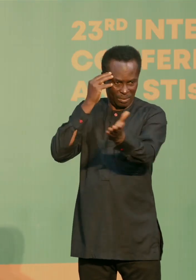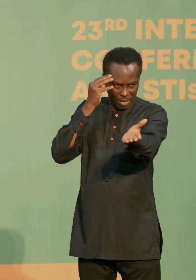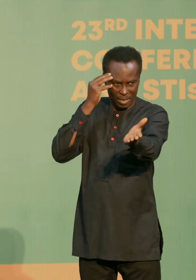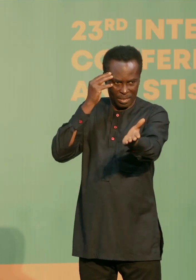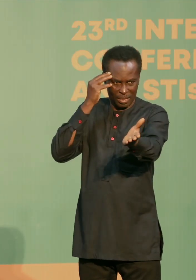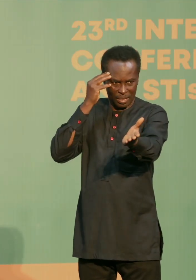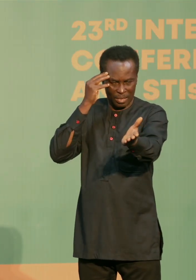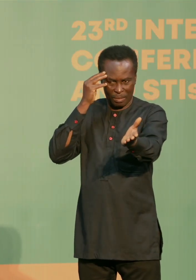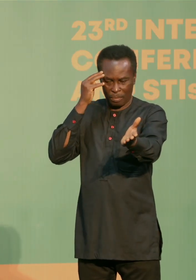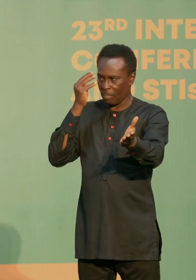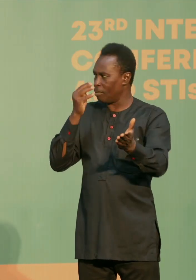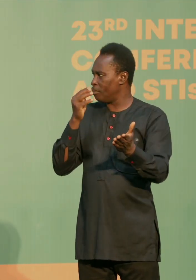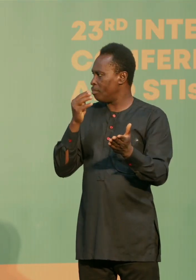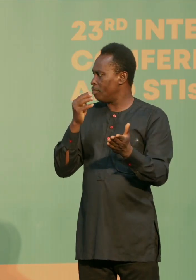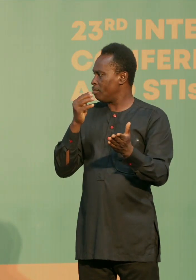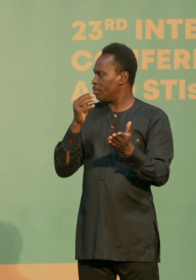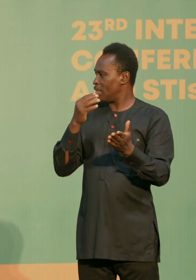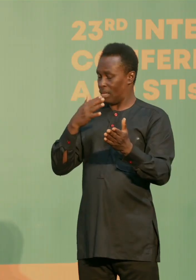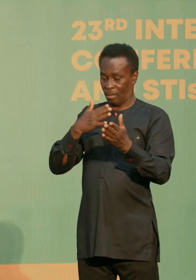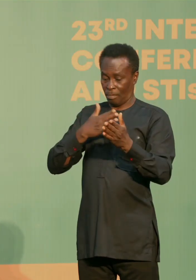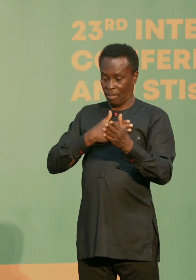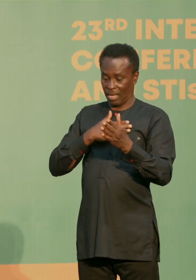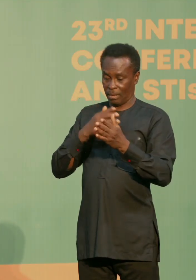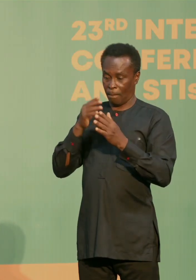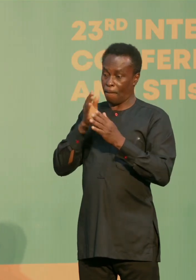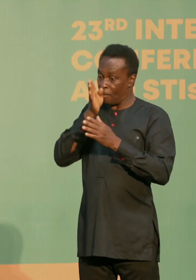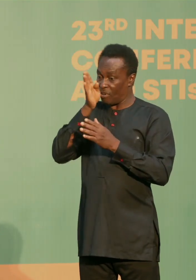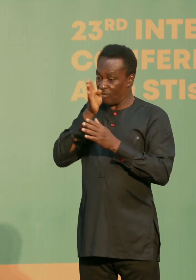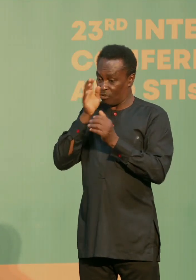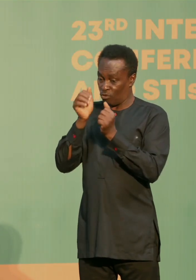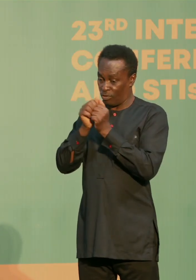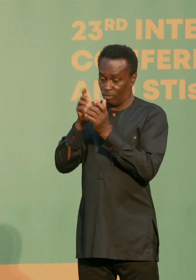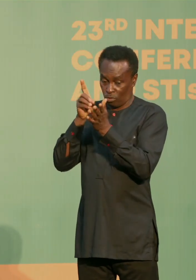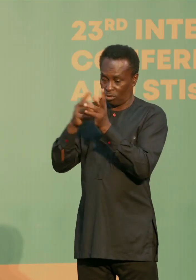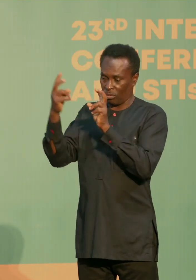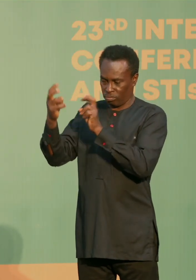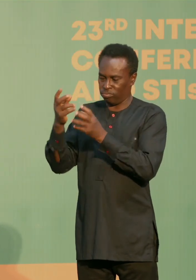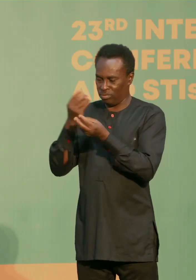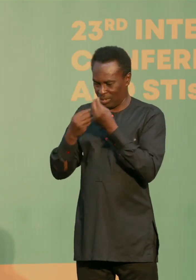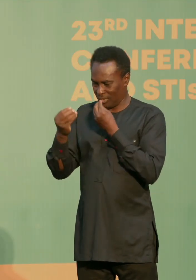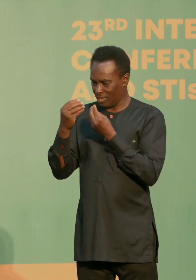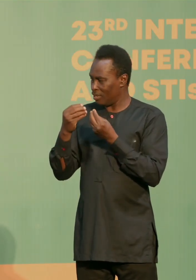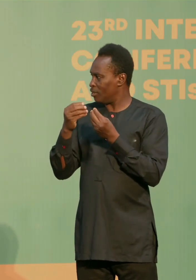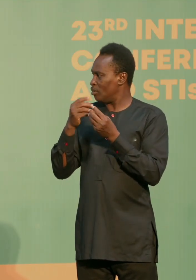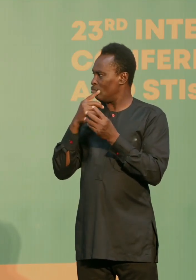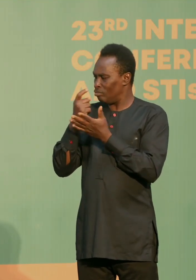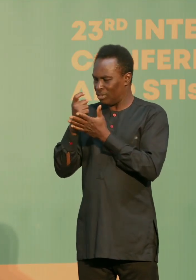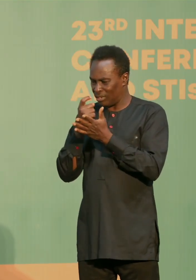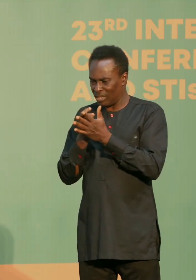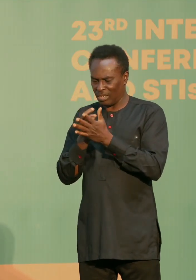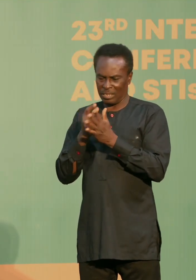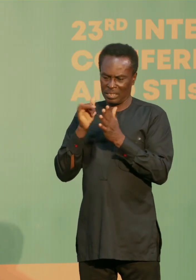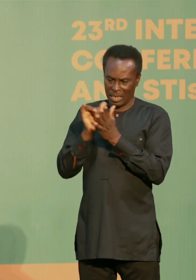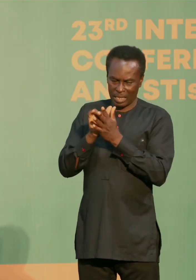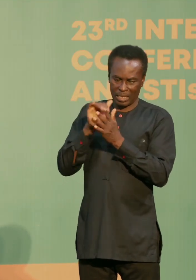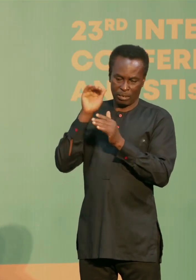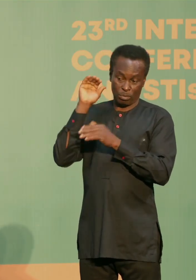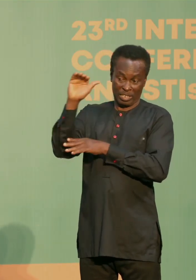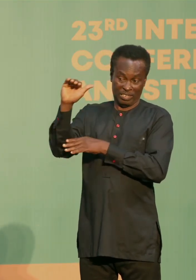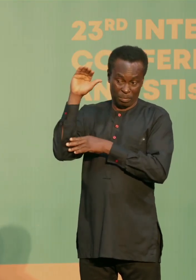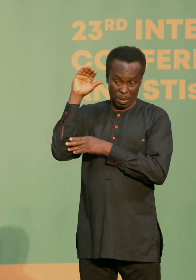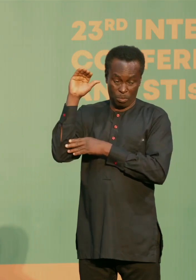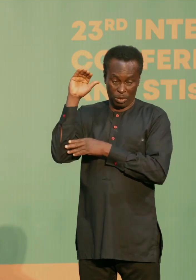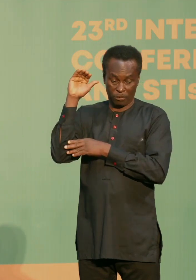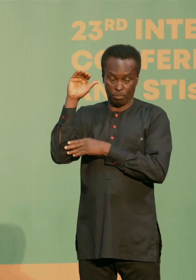I had breakfast with a doctor who National AIDS Council, and part of the Zimbabwean strategy is to